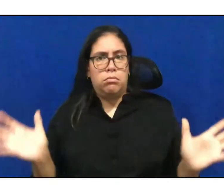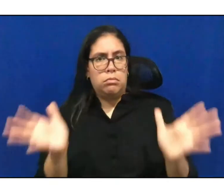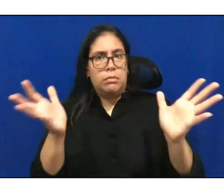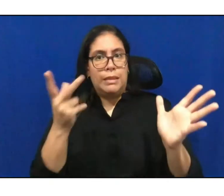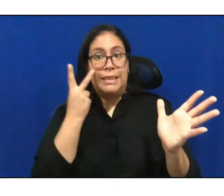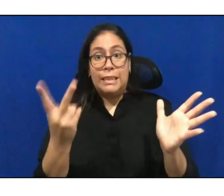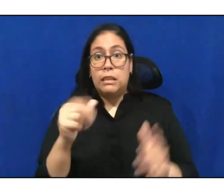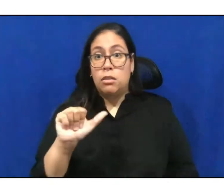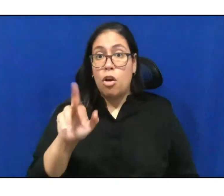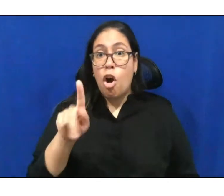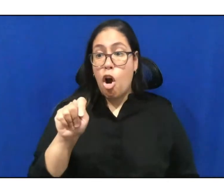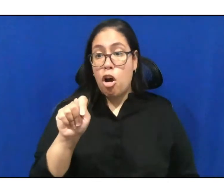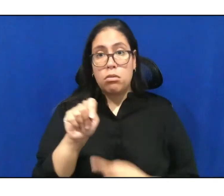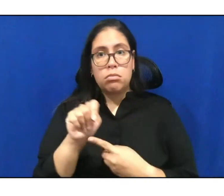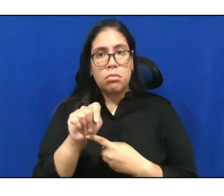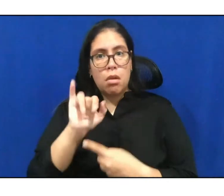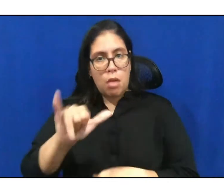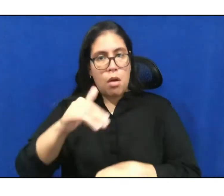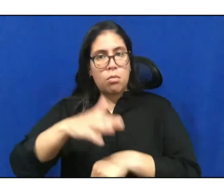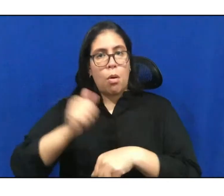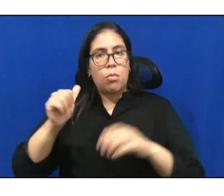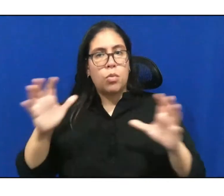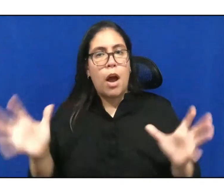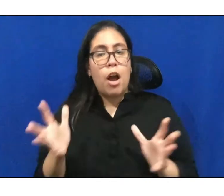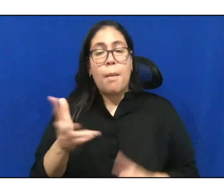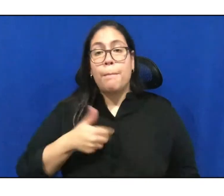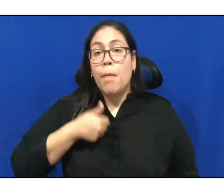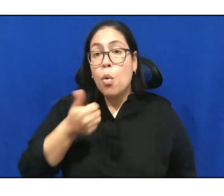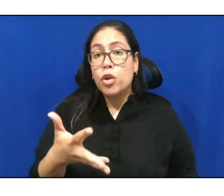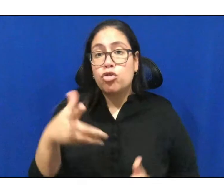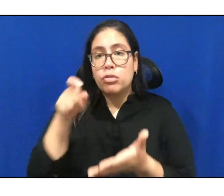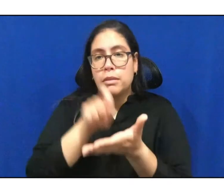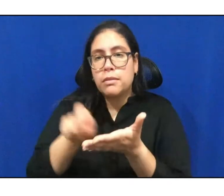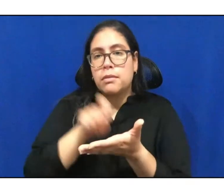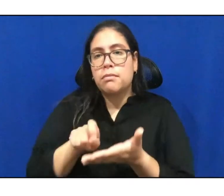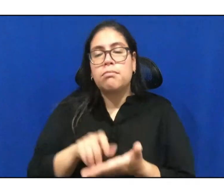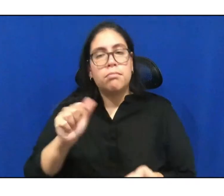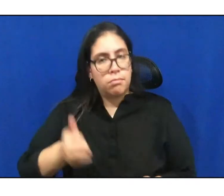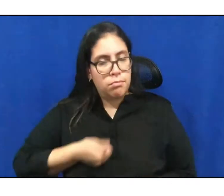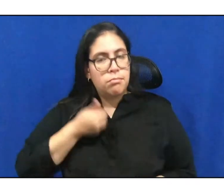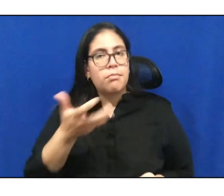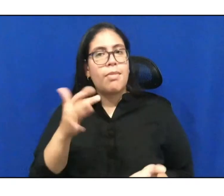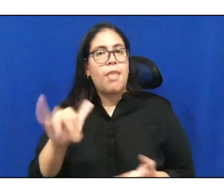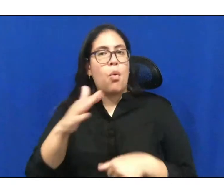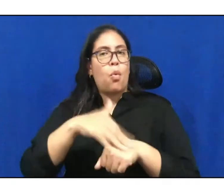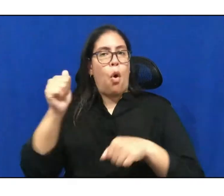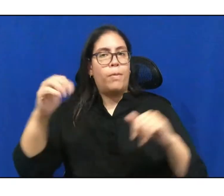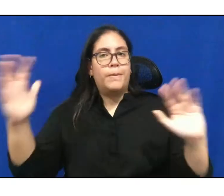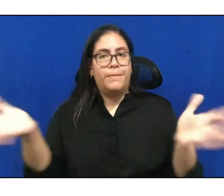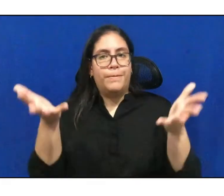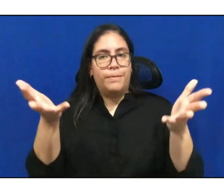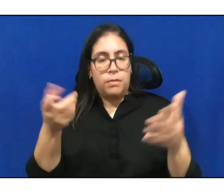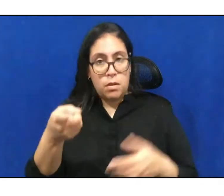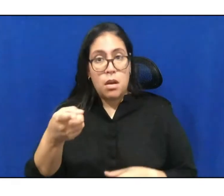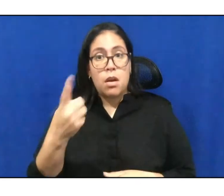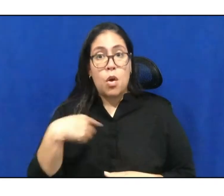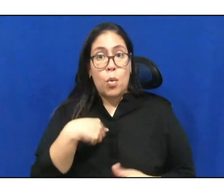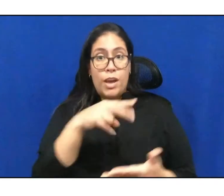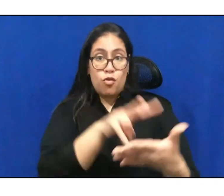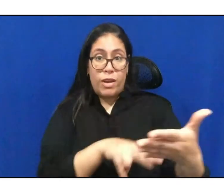as a call to action, poetry as a call to action. More than often when we read the work of artists,